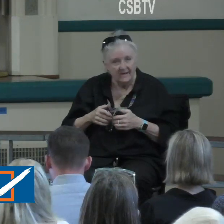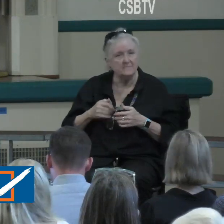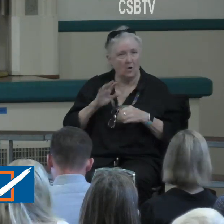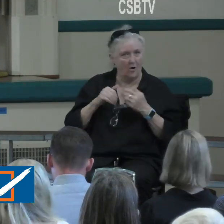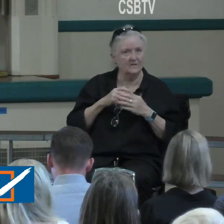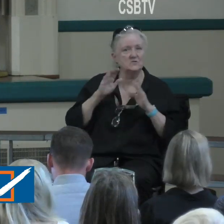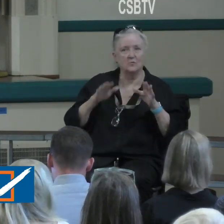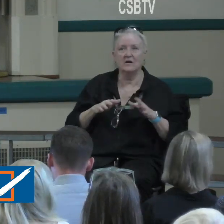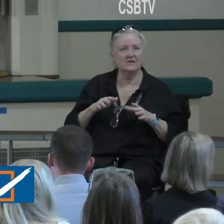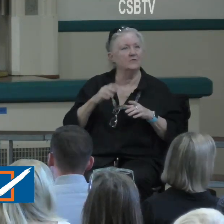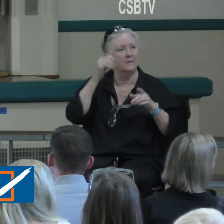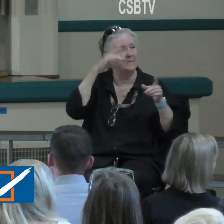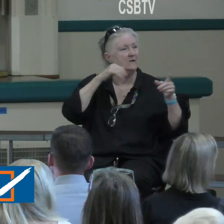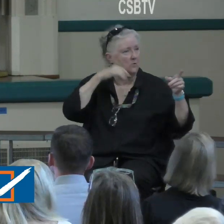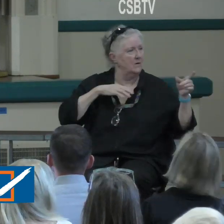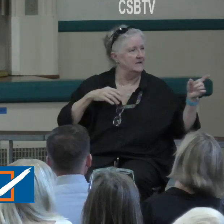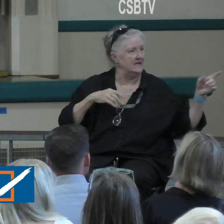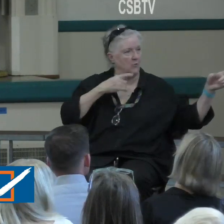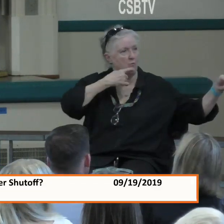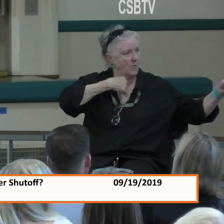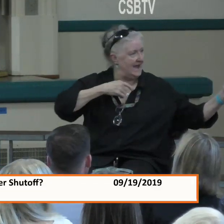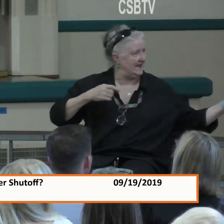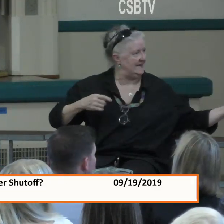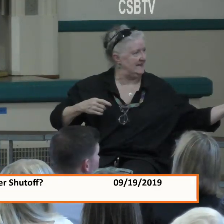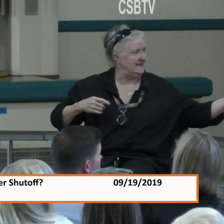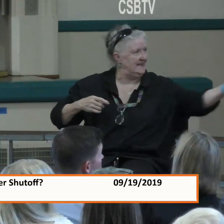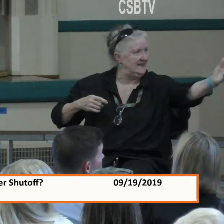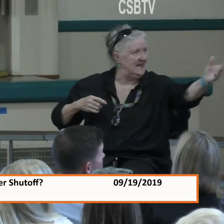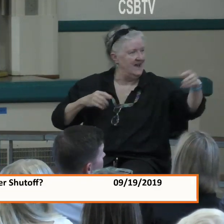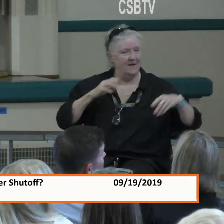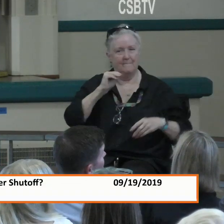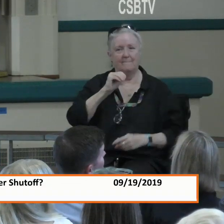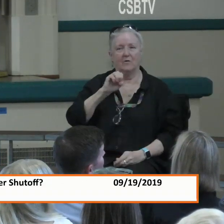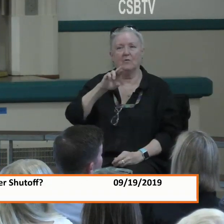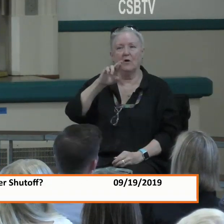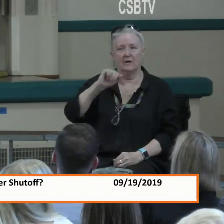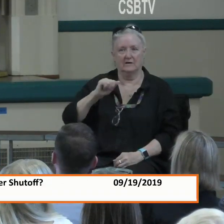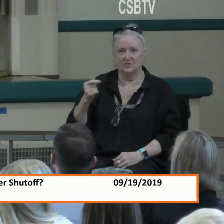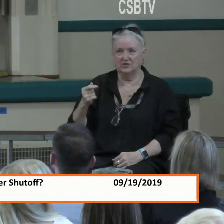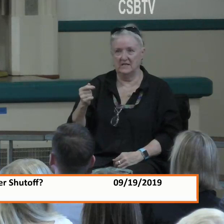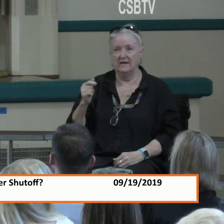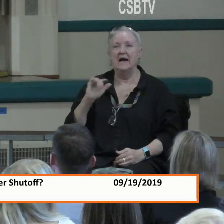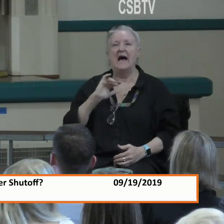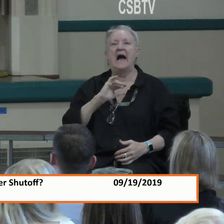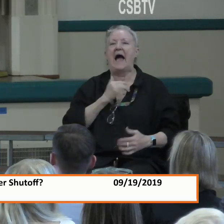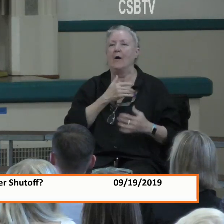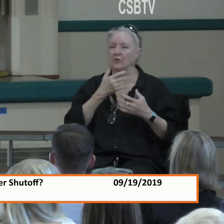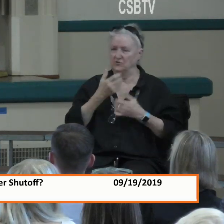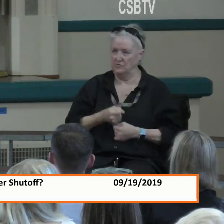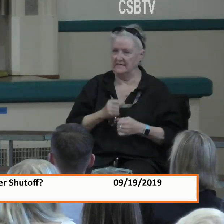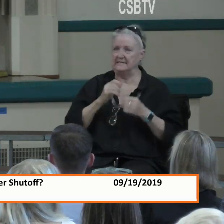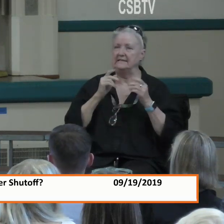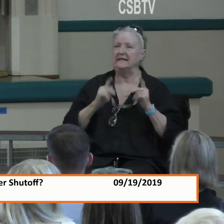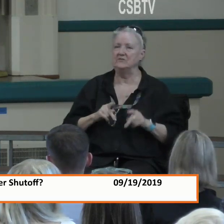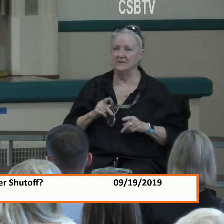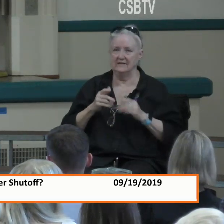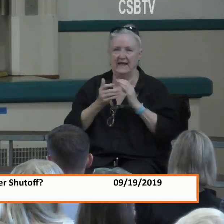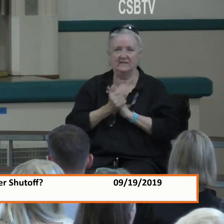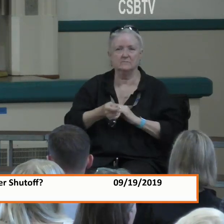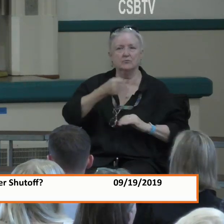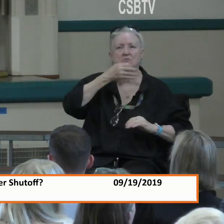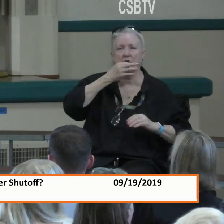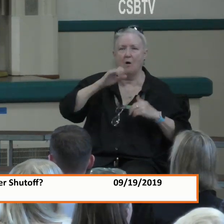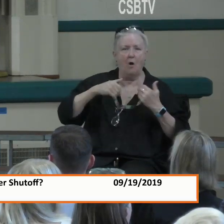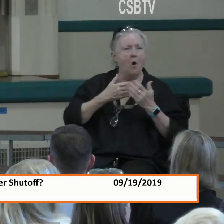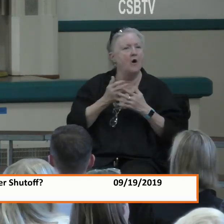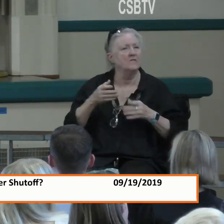these wonderful men and women in red from Mirage are our trusted agents and our community's experts in all